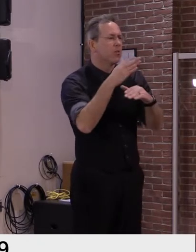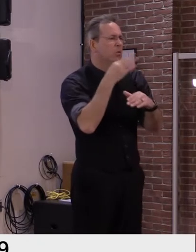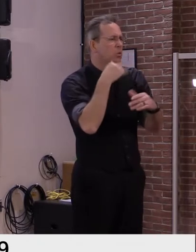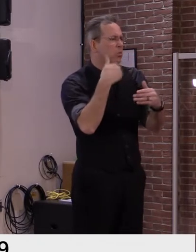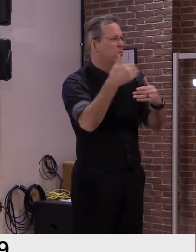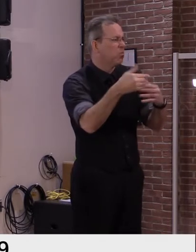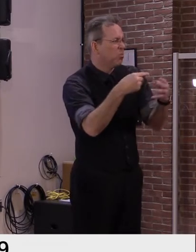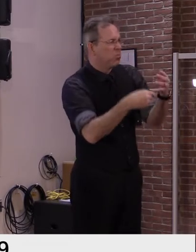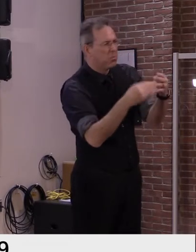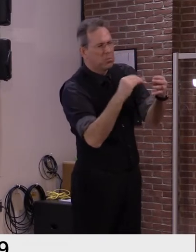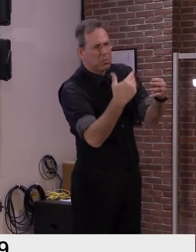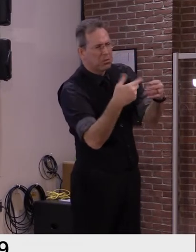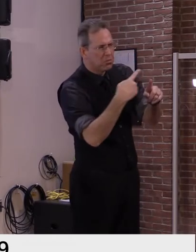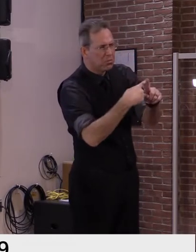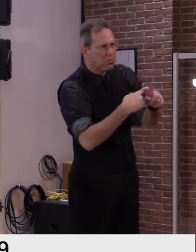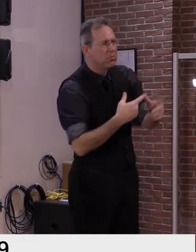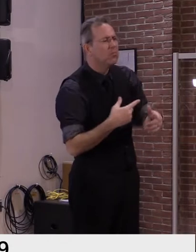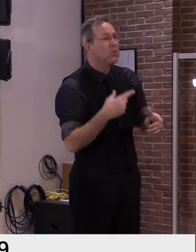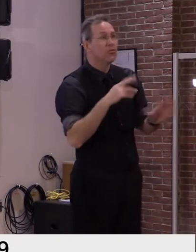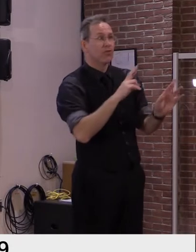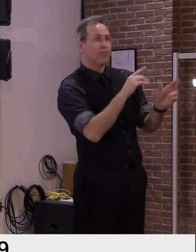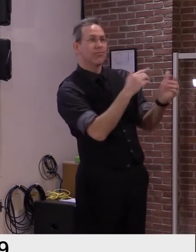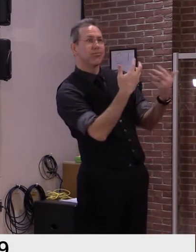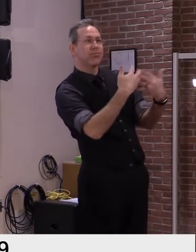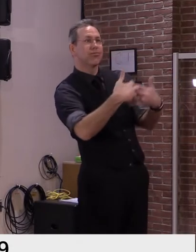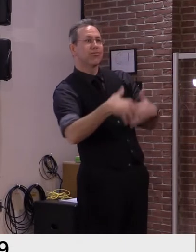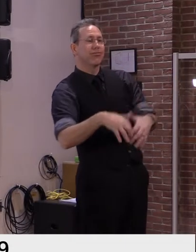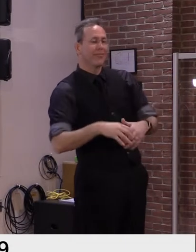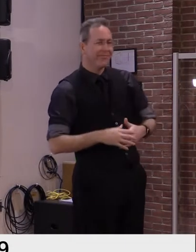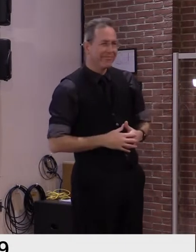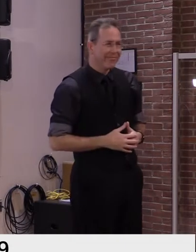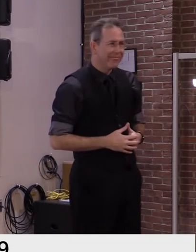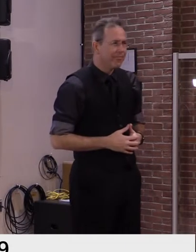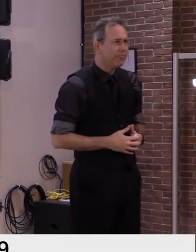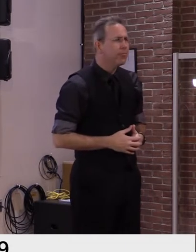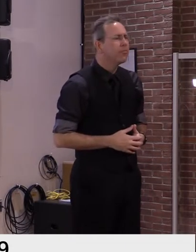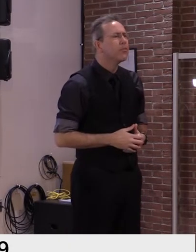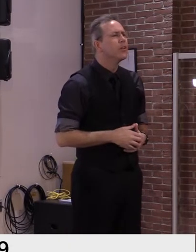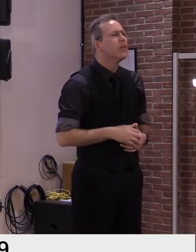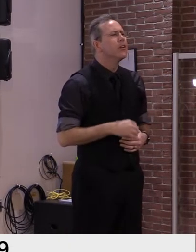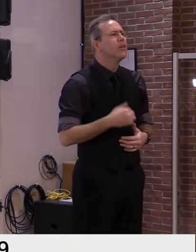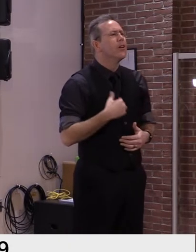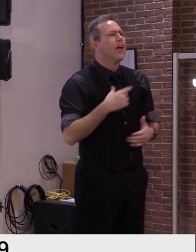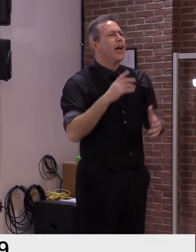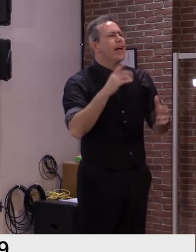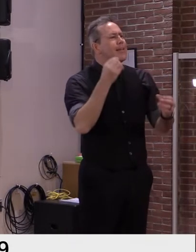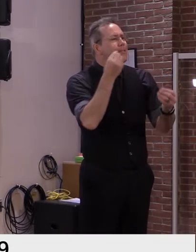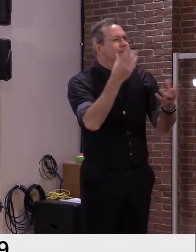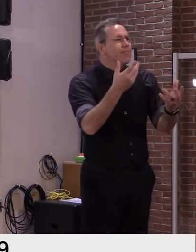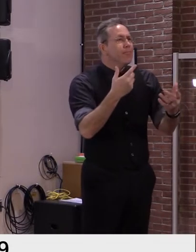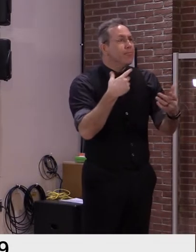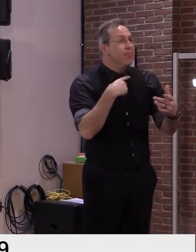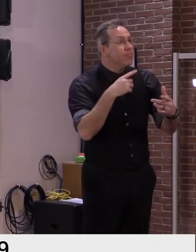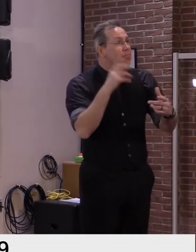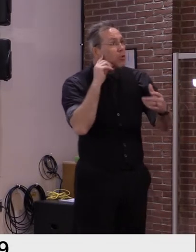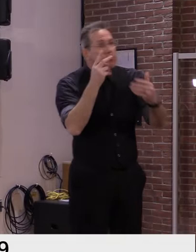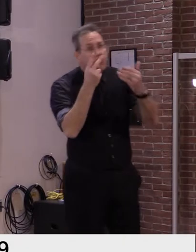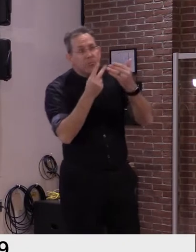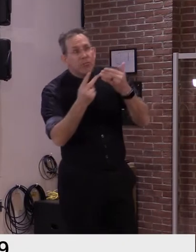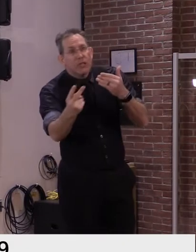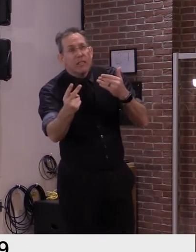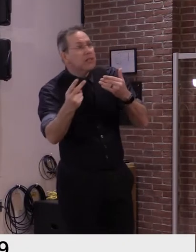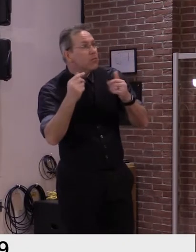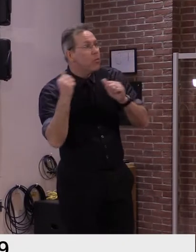weeks thereafter. While we can't offer you a prediction now regarding when all Vermonters over 16 will be